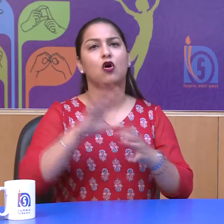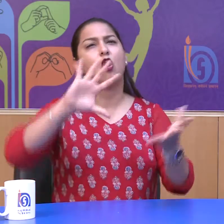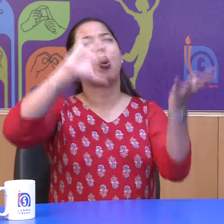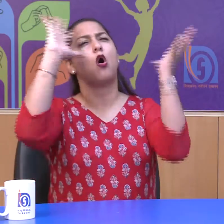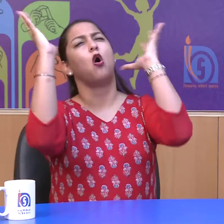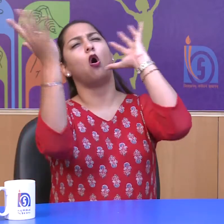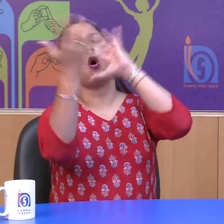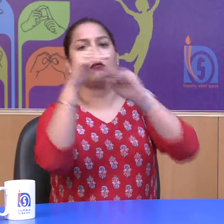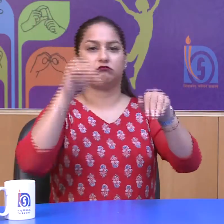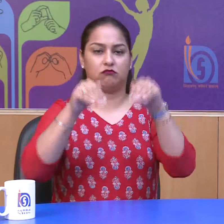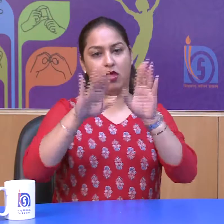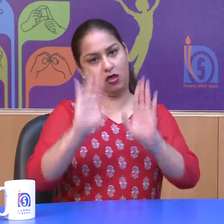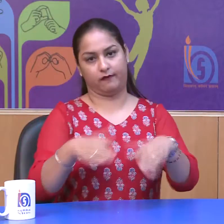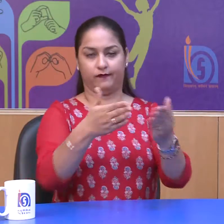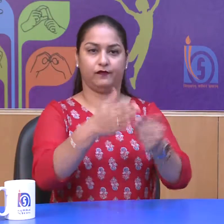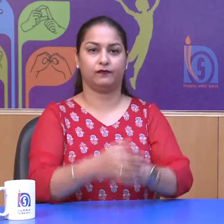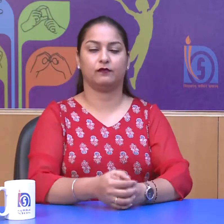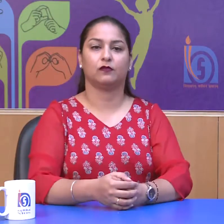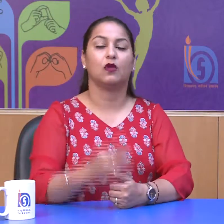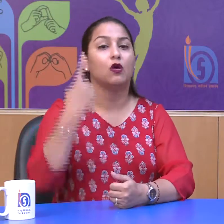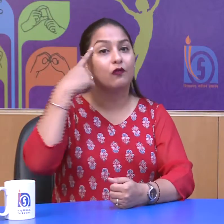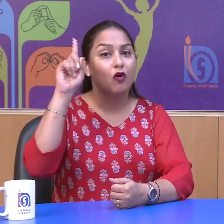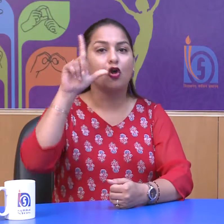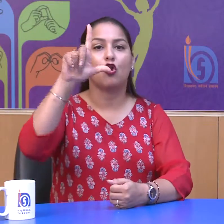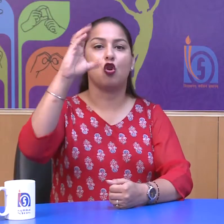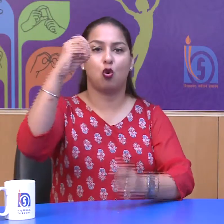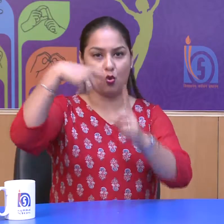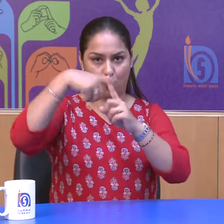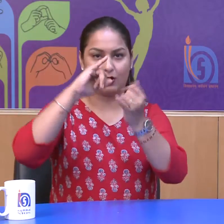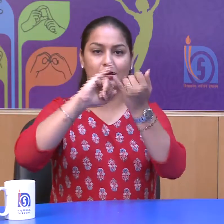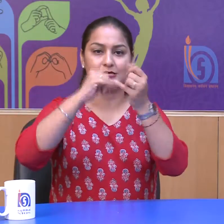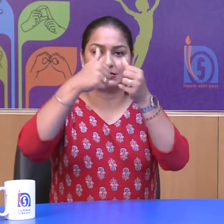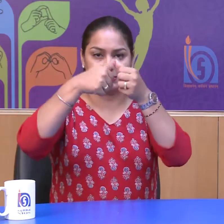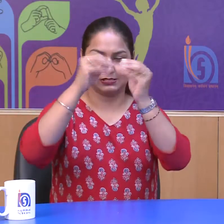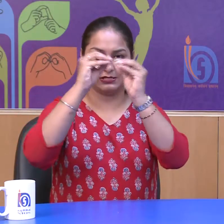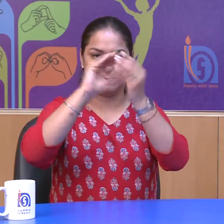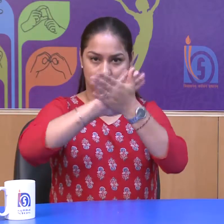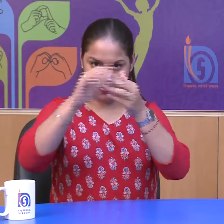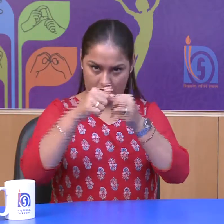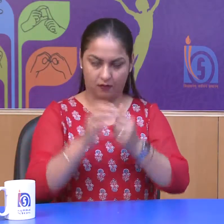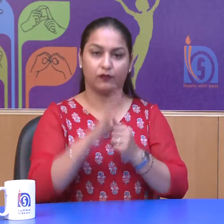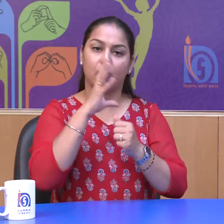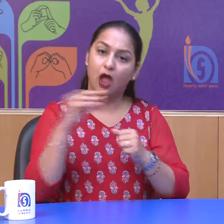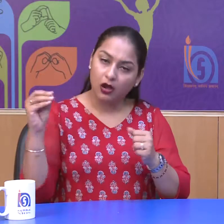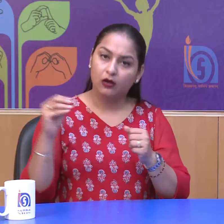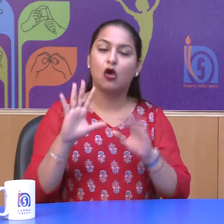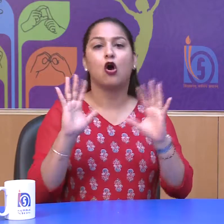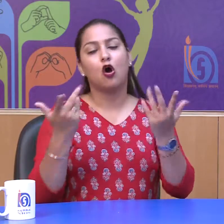country for the Lok Sabha and or for the